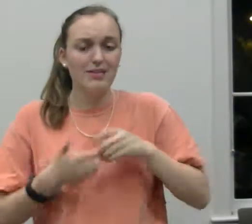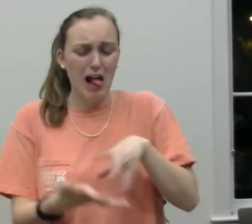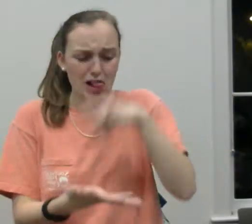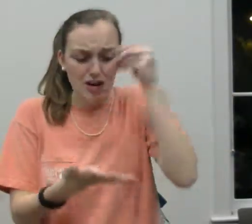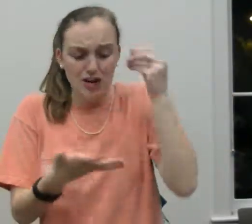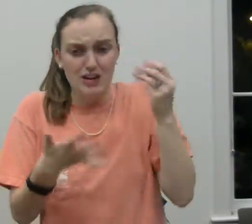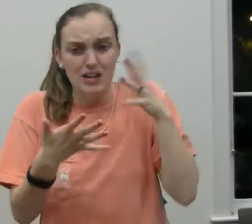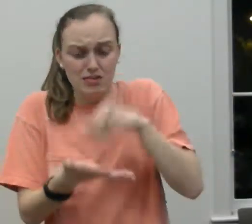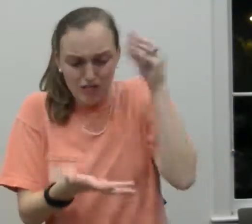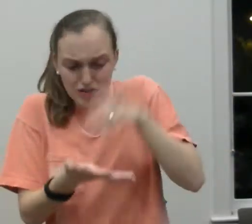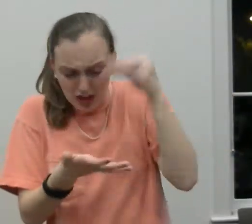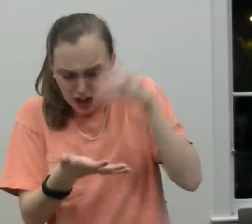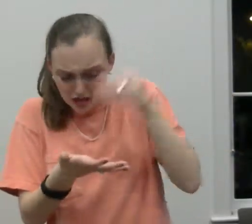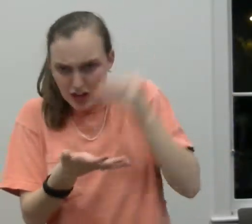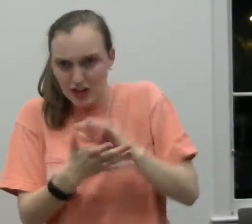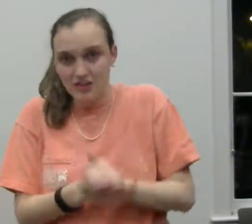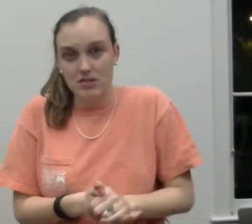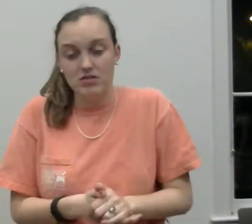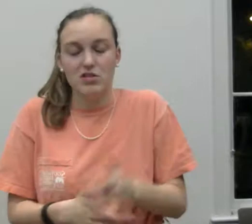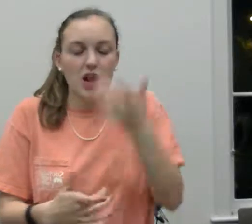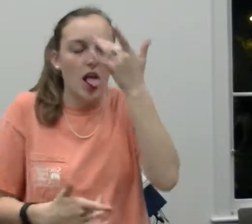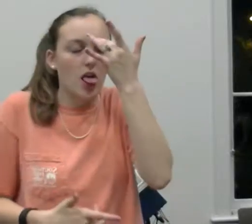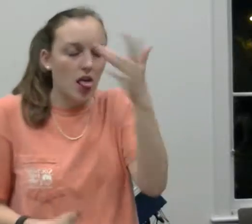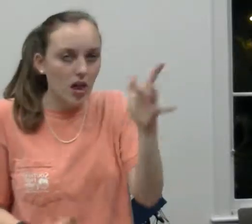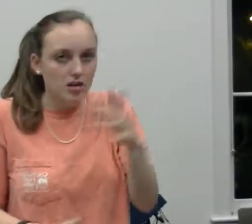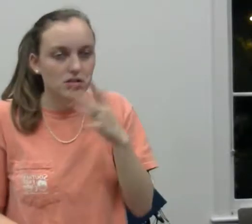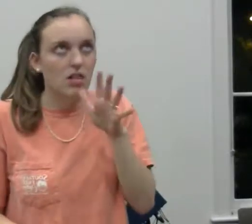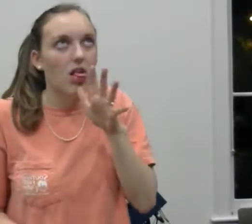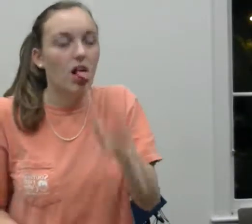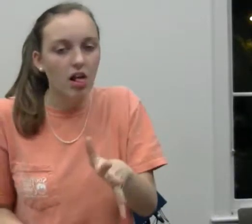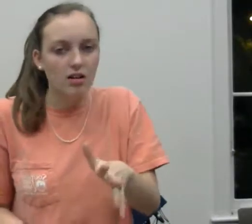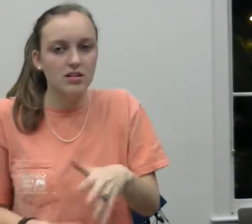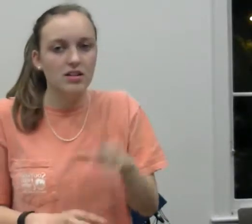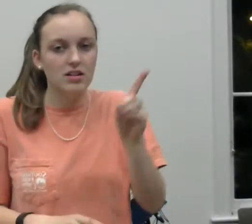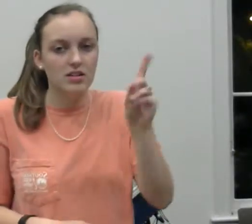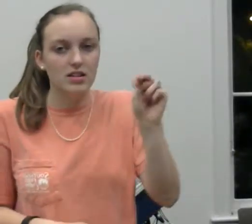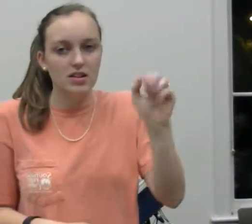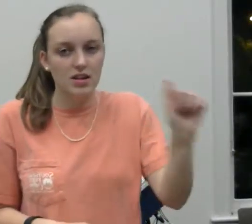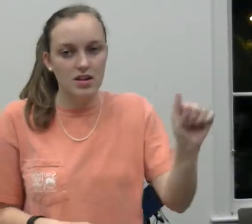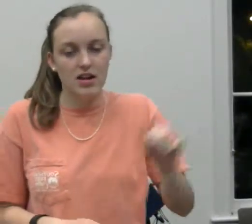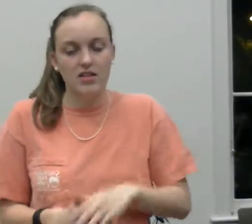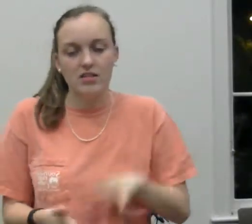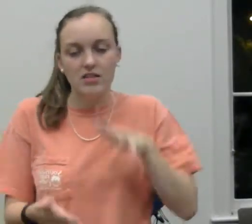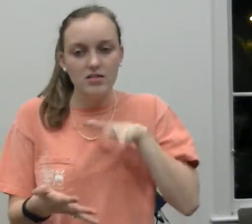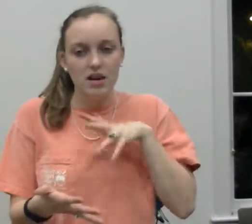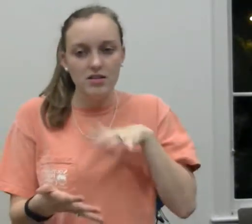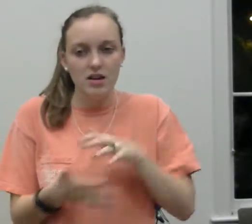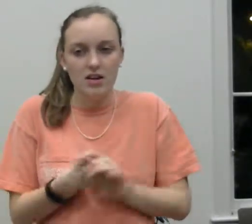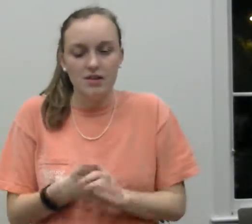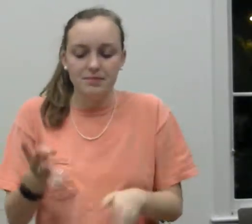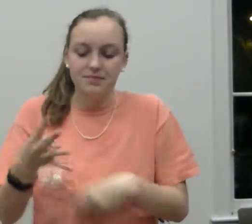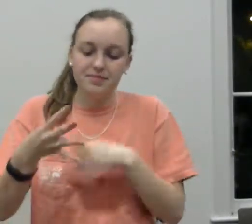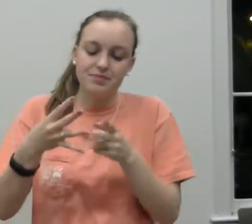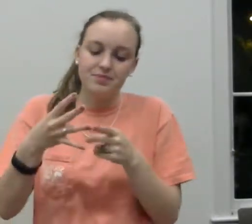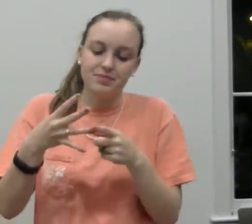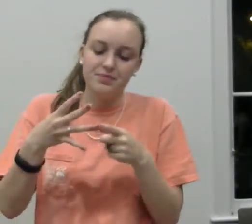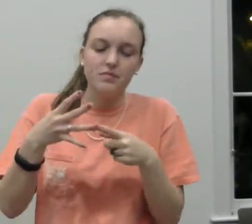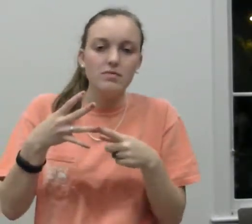so sick of DNA you'll want to grow up, but we are going to learn about it because it's very important. We also talked about homeostasis and how the